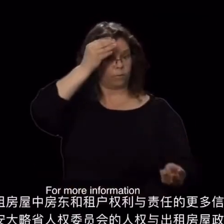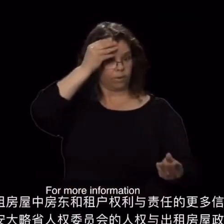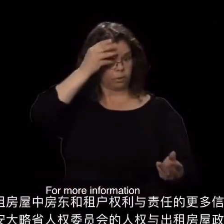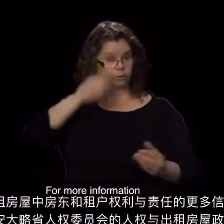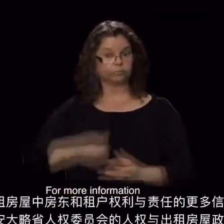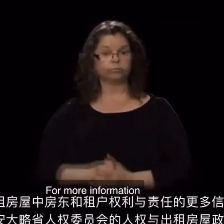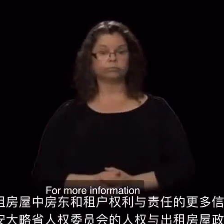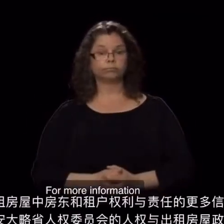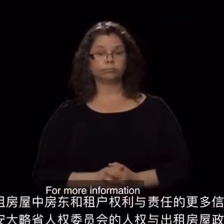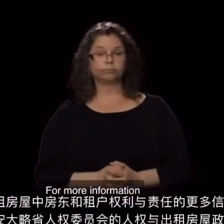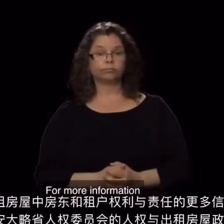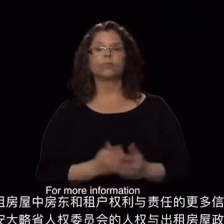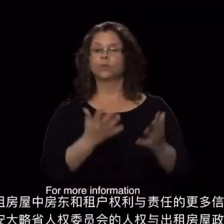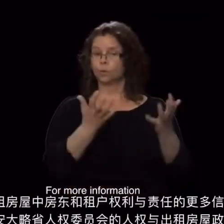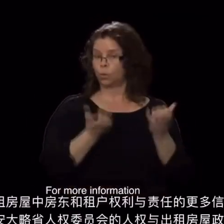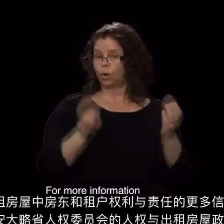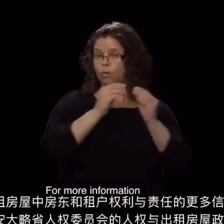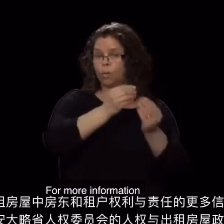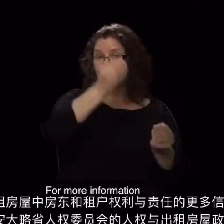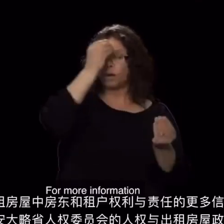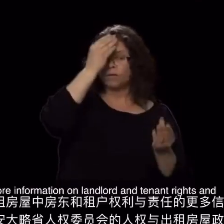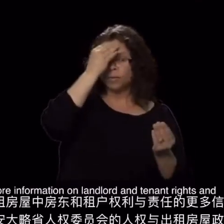For more information